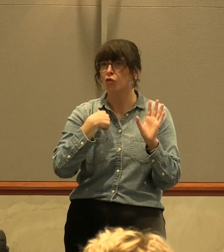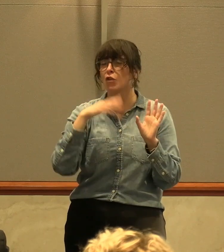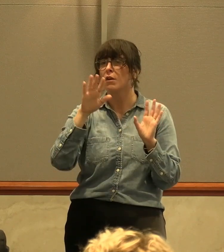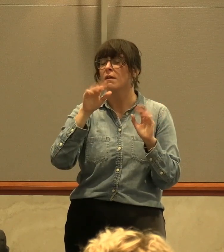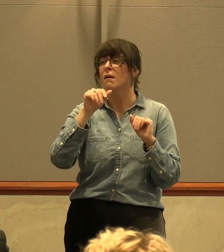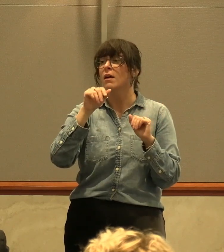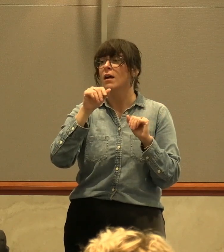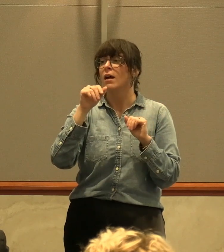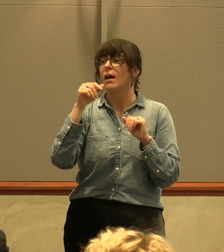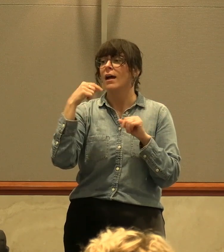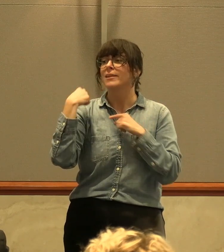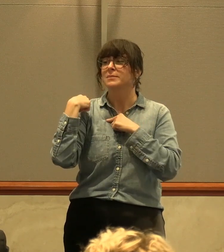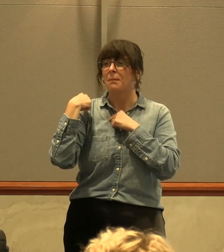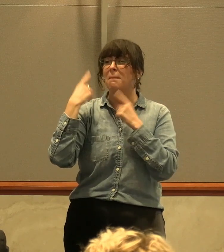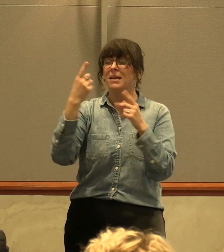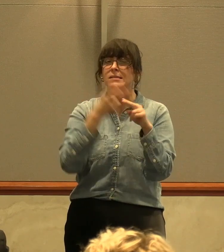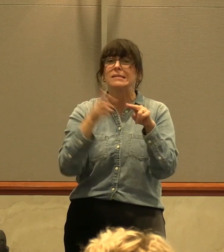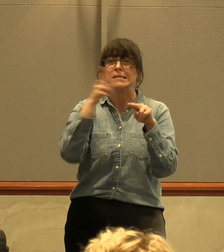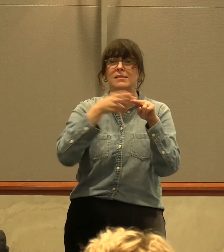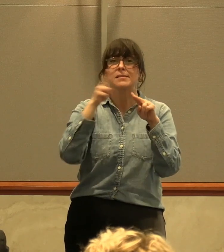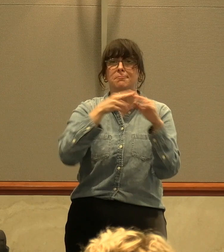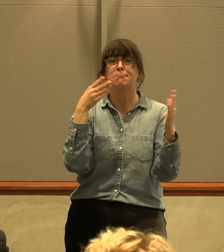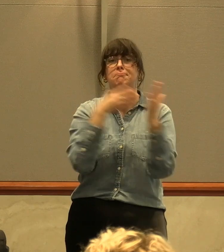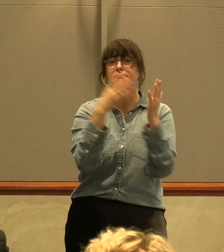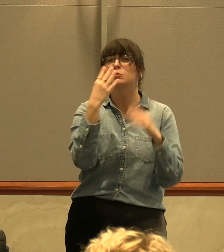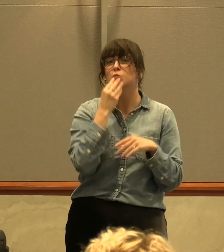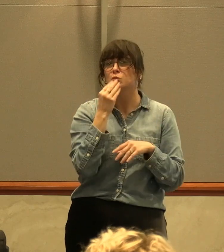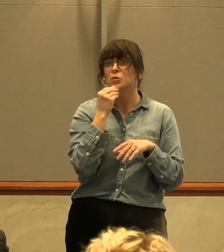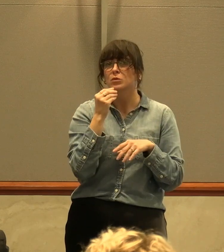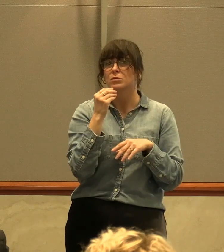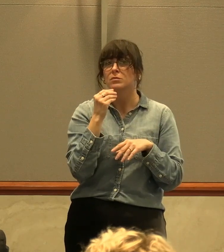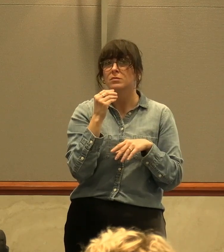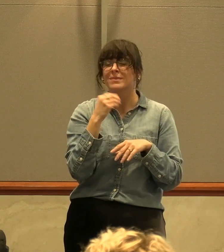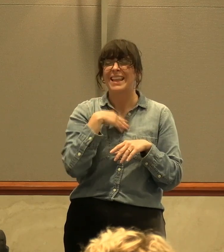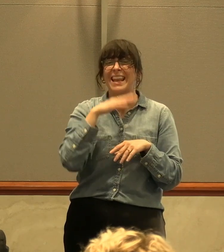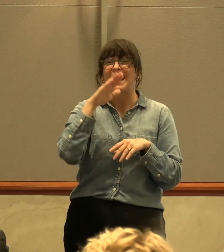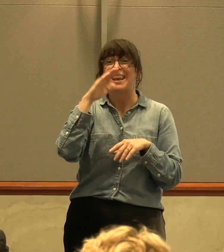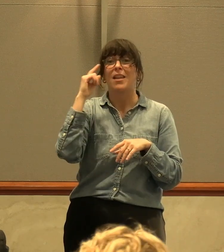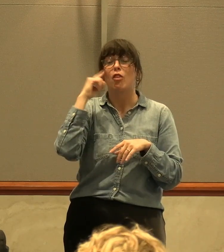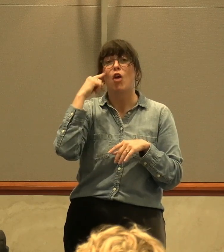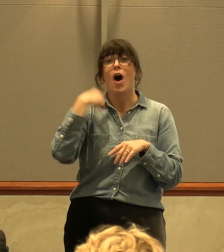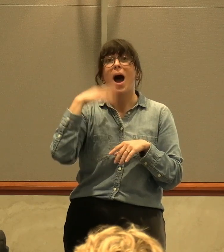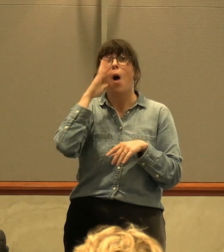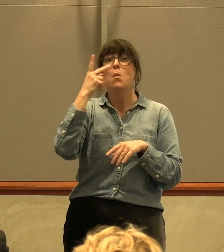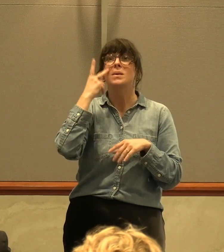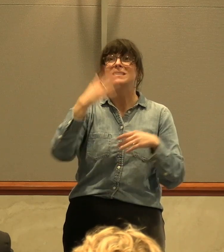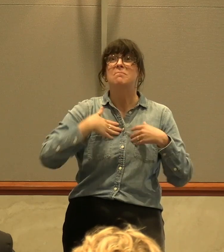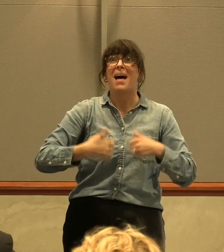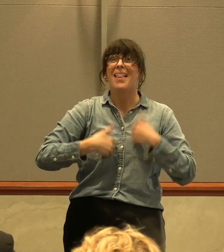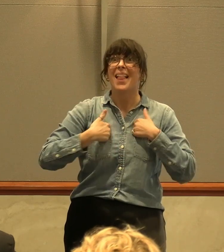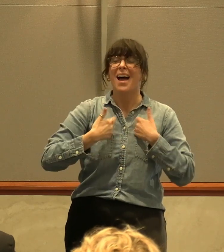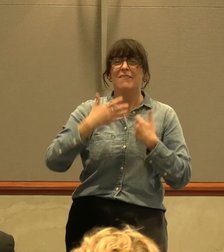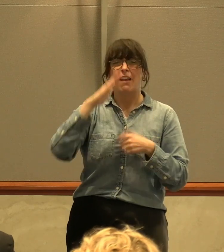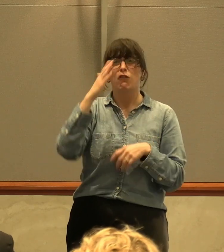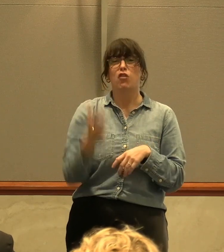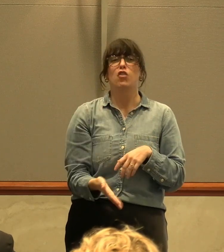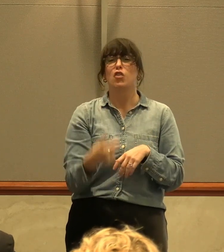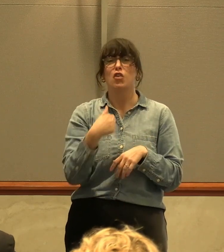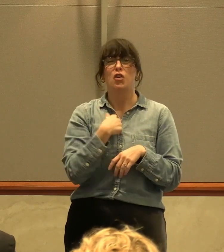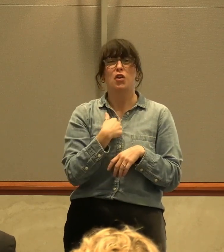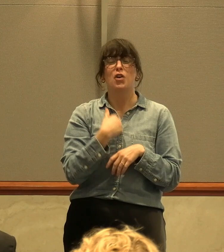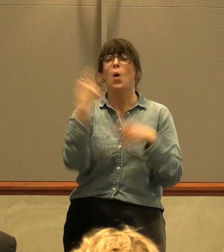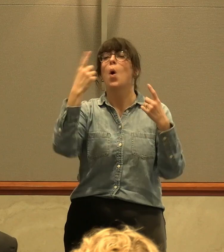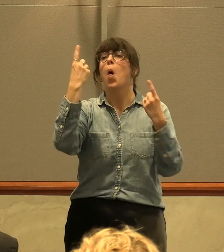there's been a rise in anti-Semitism that I never thought I would ever see in my lifetime. Look, there's always